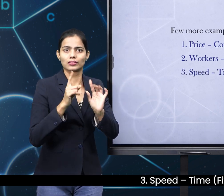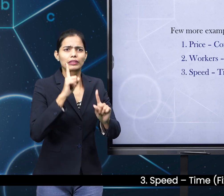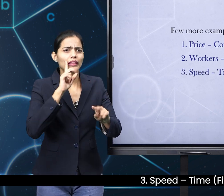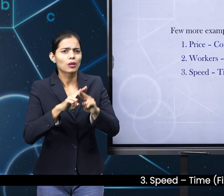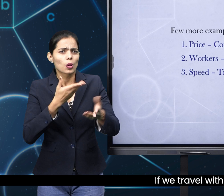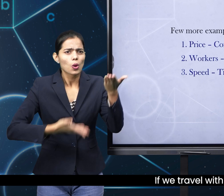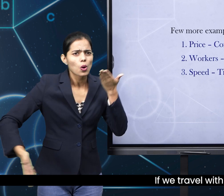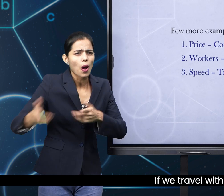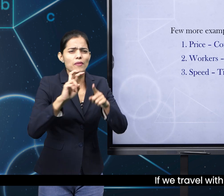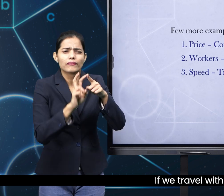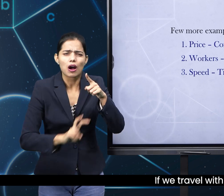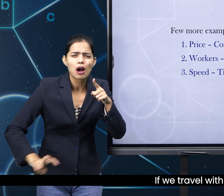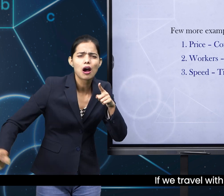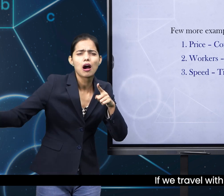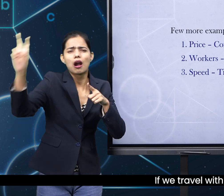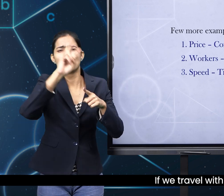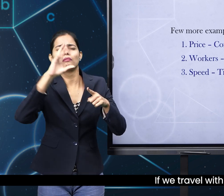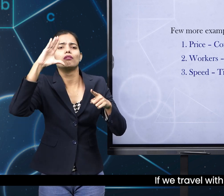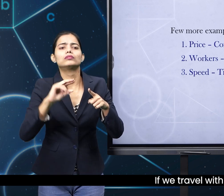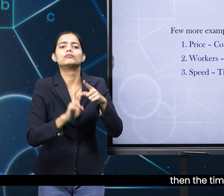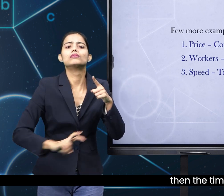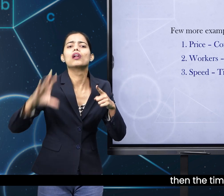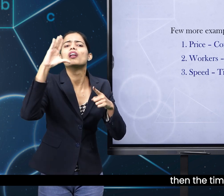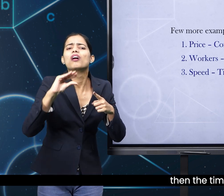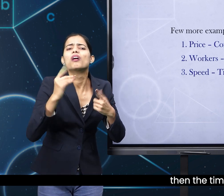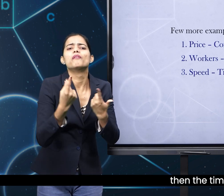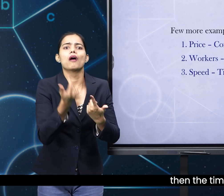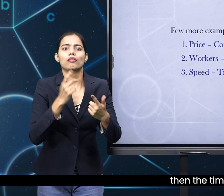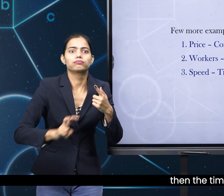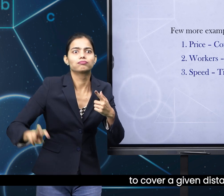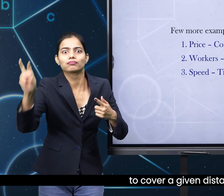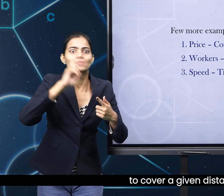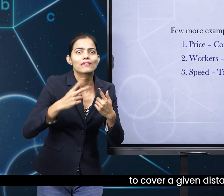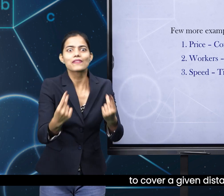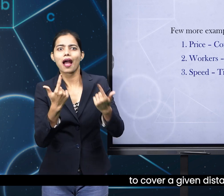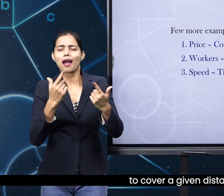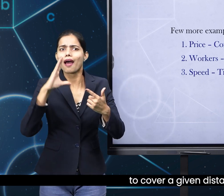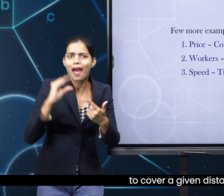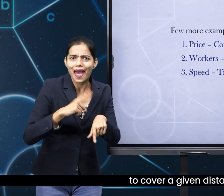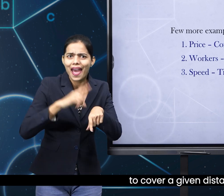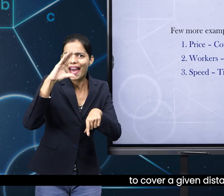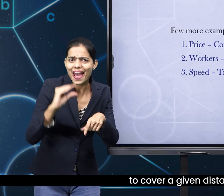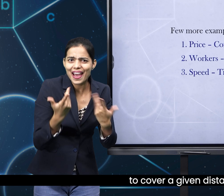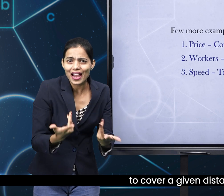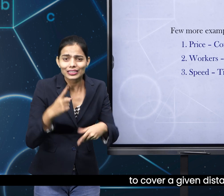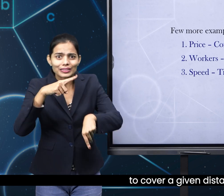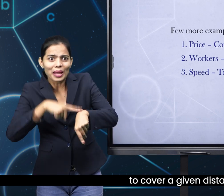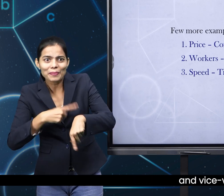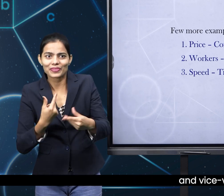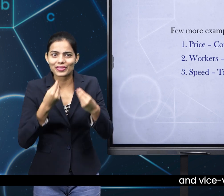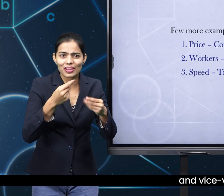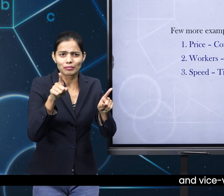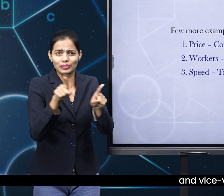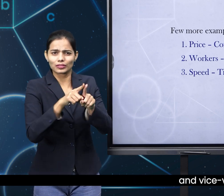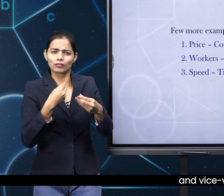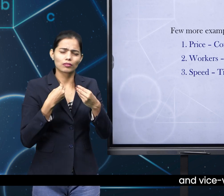distance. If we travel with less speed, then the time taken to cover a given distance will be more